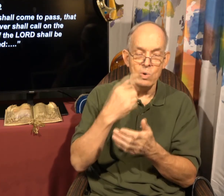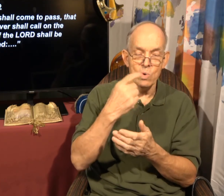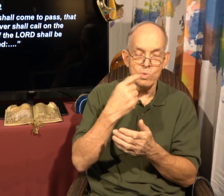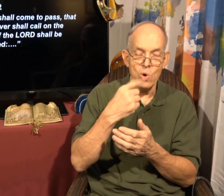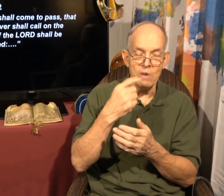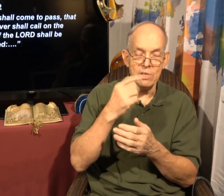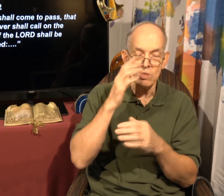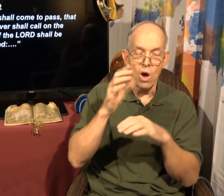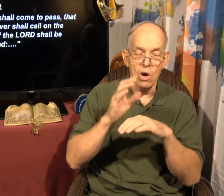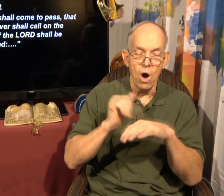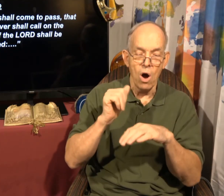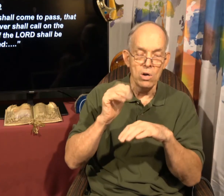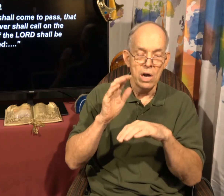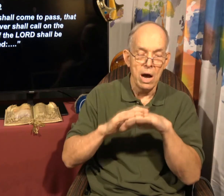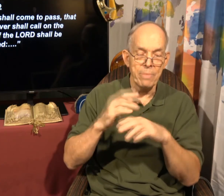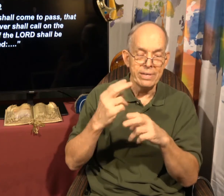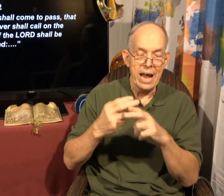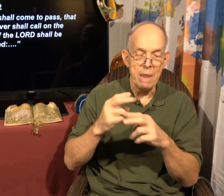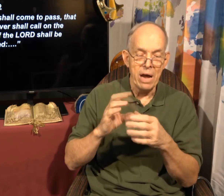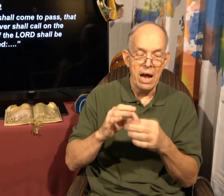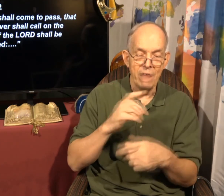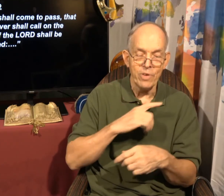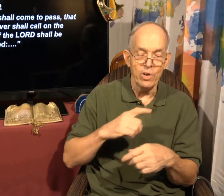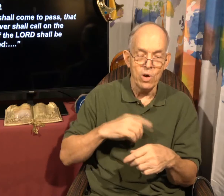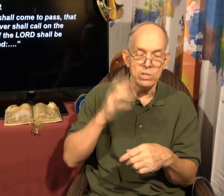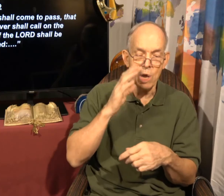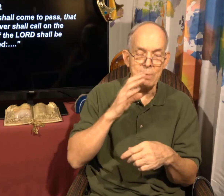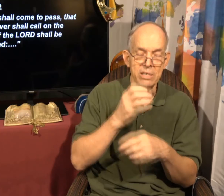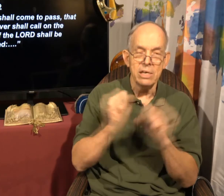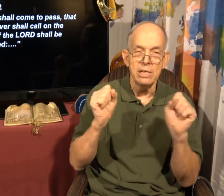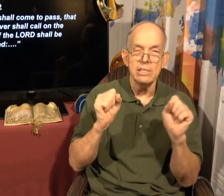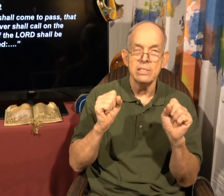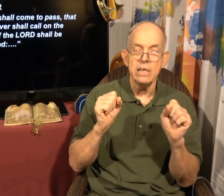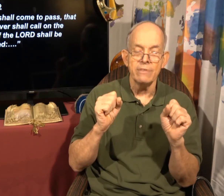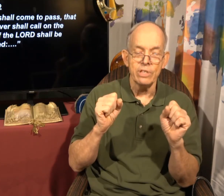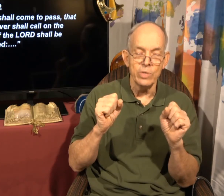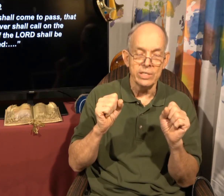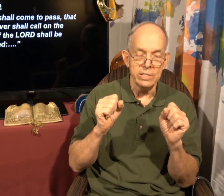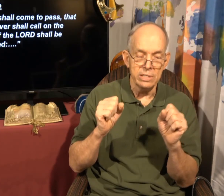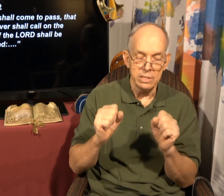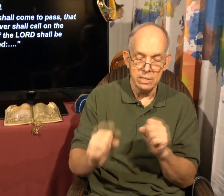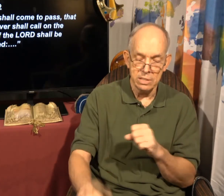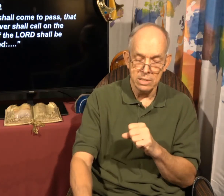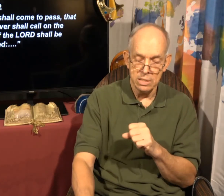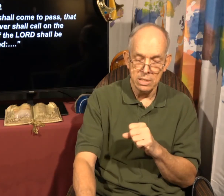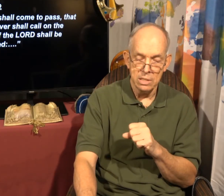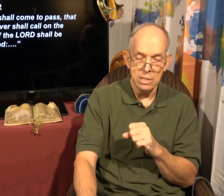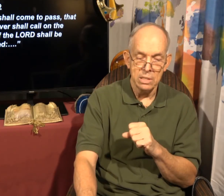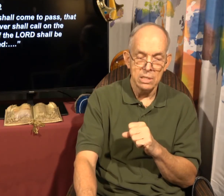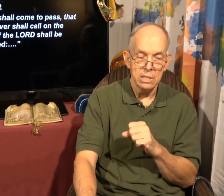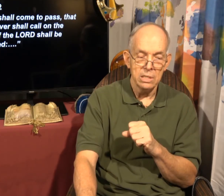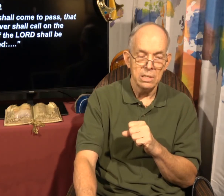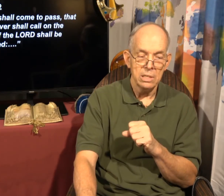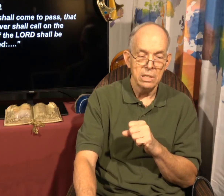Joel chapter 2, verse 2, and it came to pass that whosoever shall call up the name of